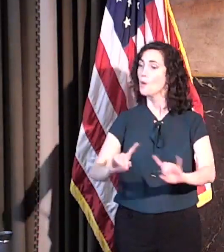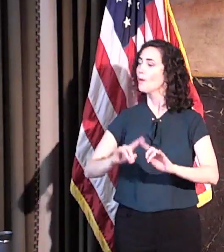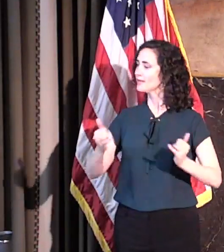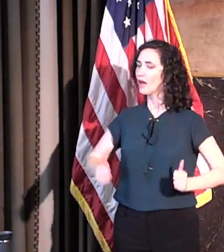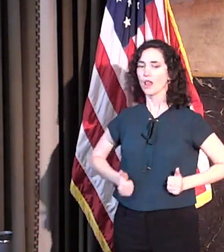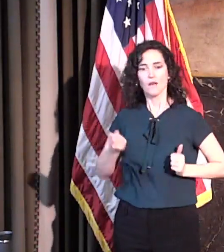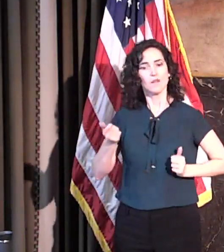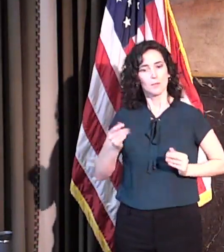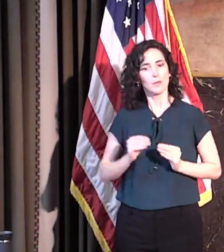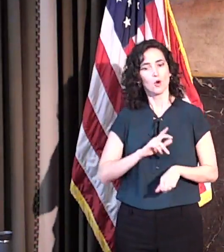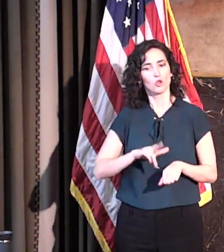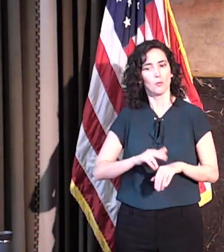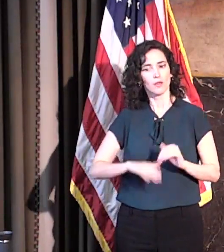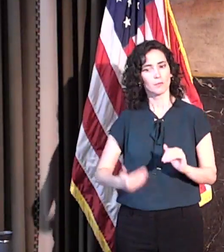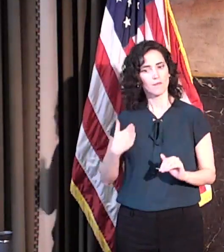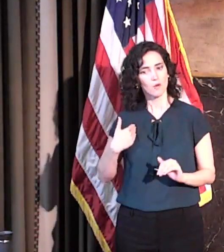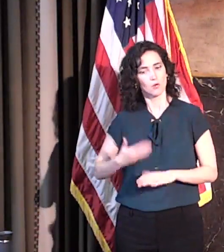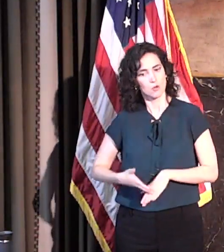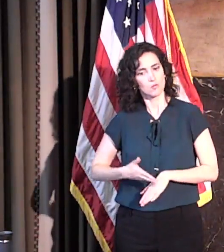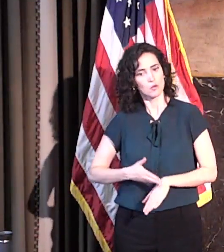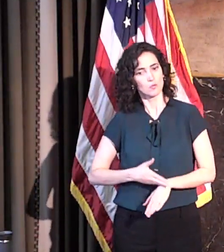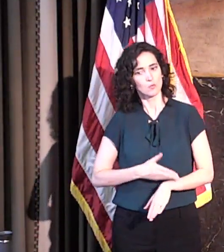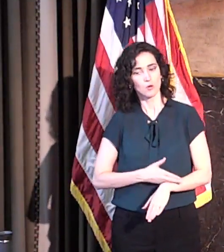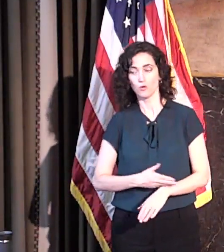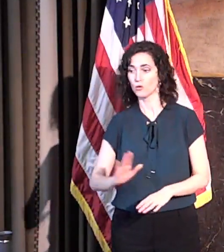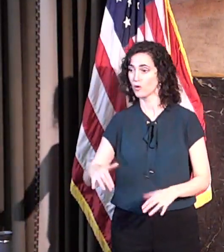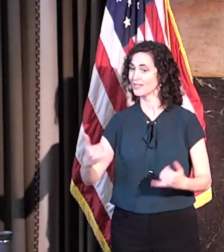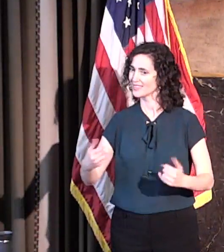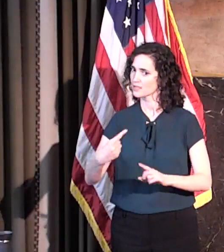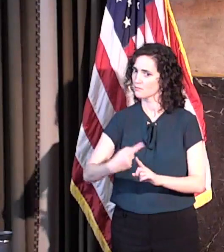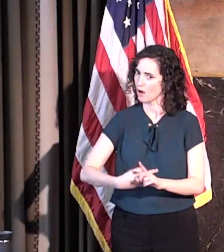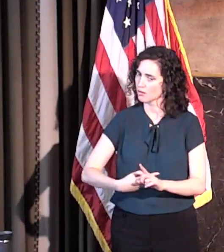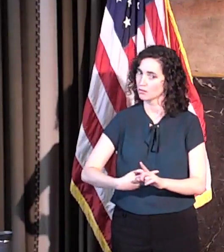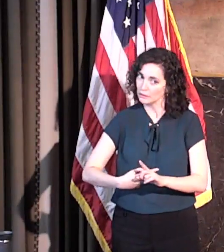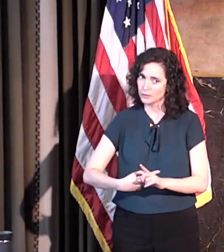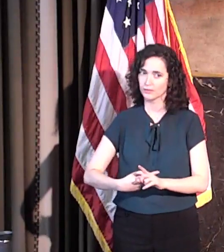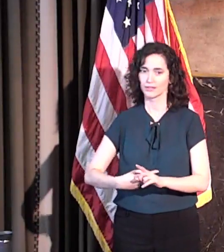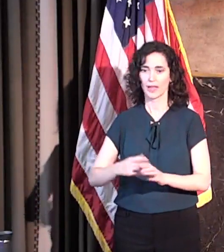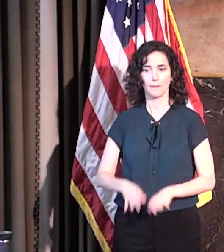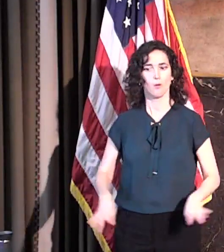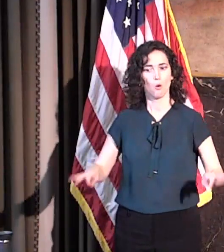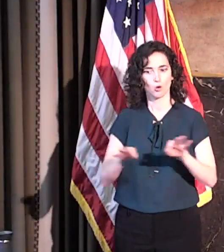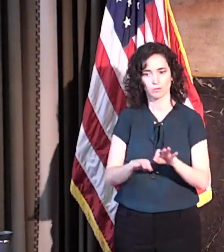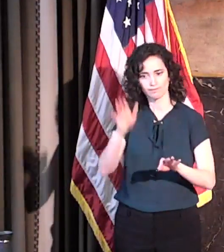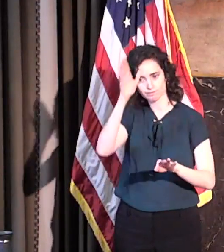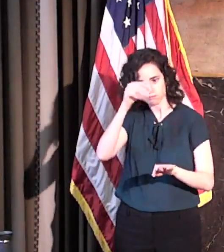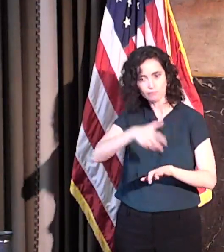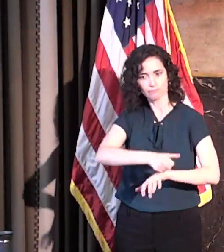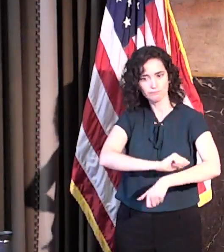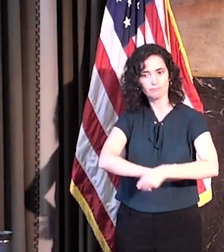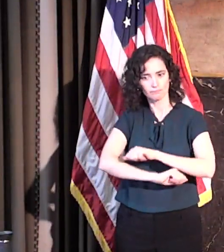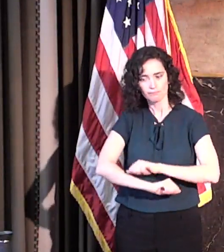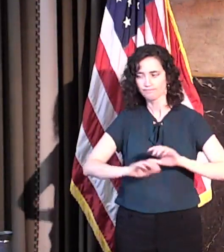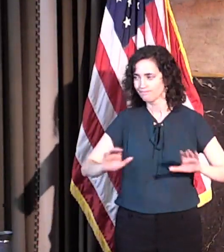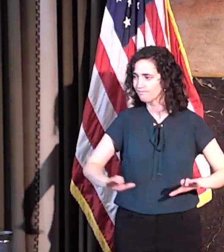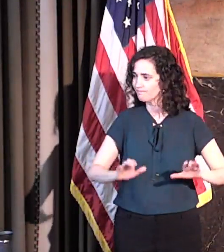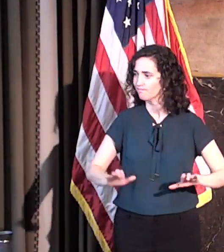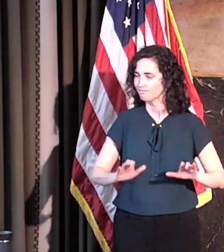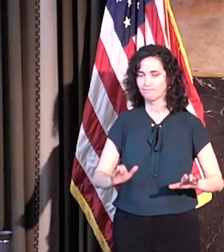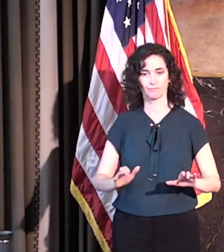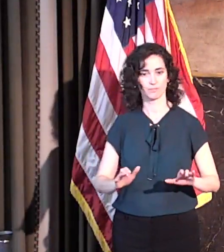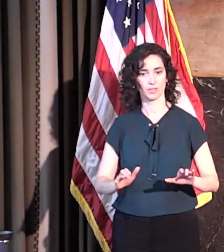normalcy over time. This month is going to be critical in our overall efforts to get to a place where we're not going to